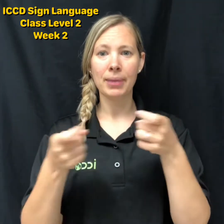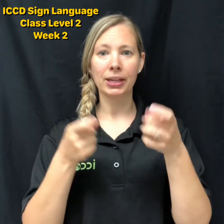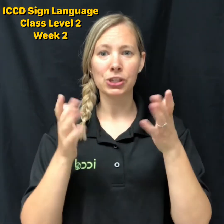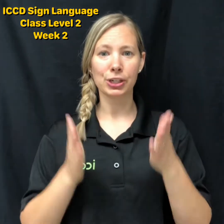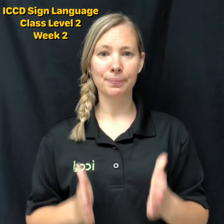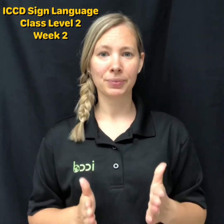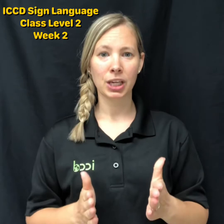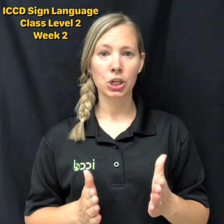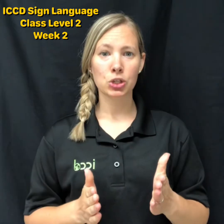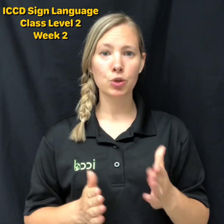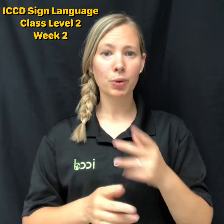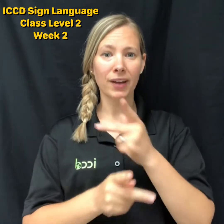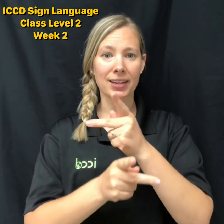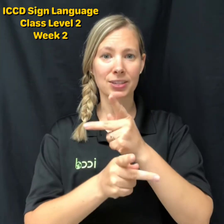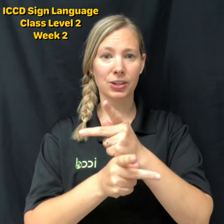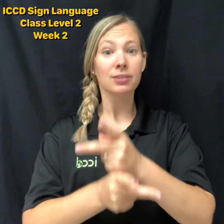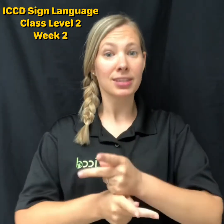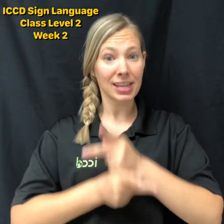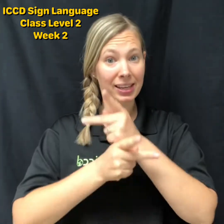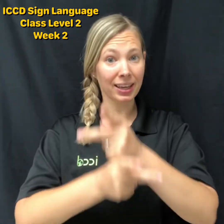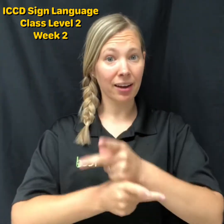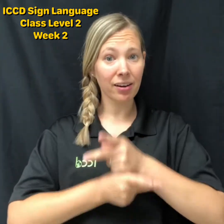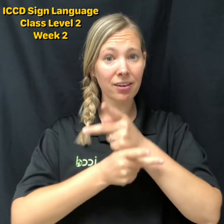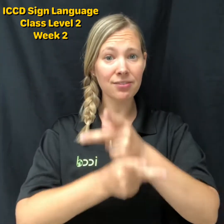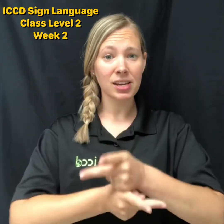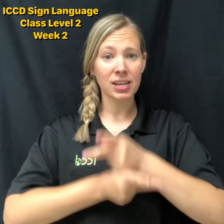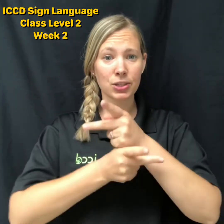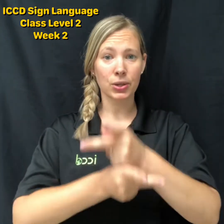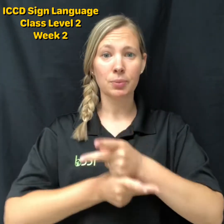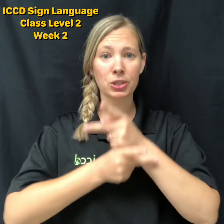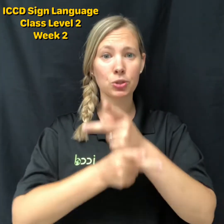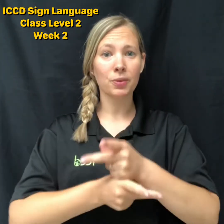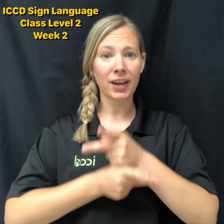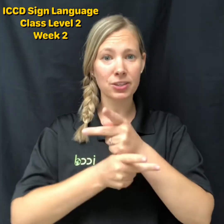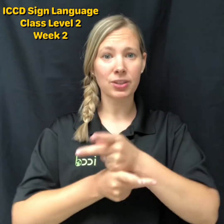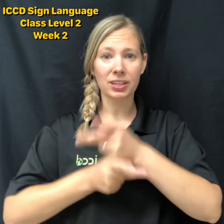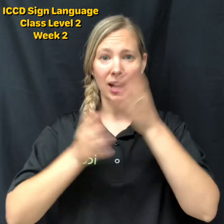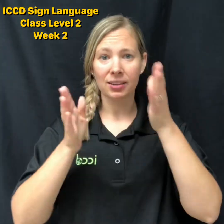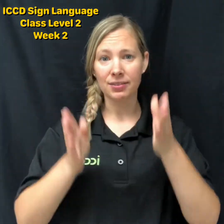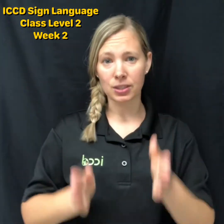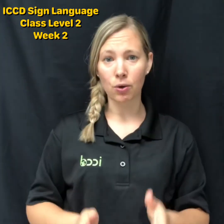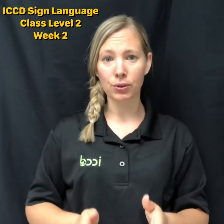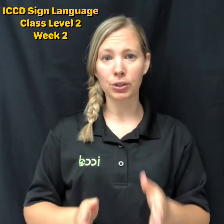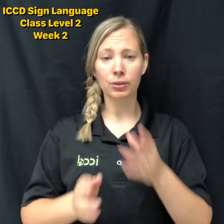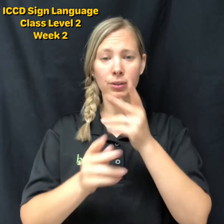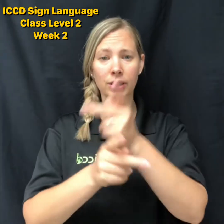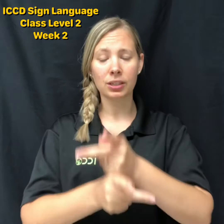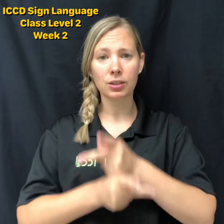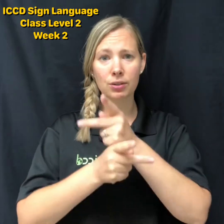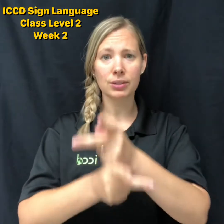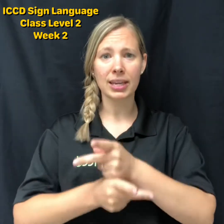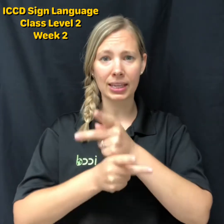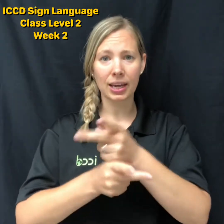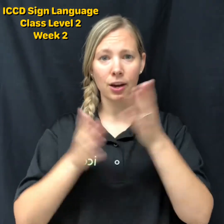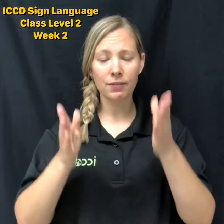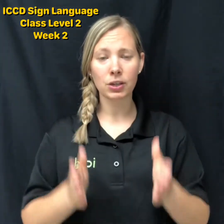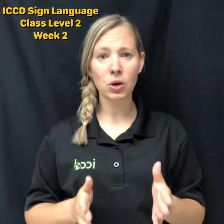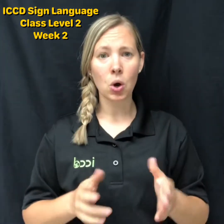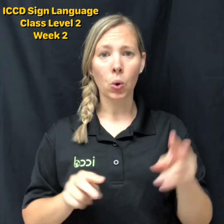manager. Supervisor, to take care of. So it can be a supervisor that kind of is overlooking you, taking care of you, or then you